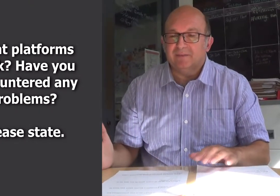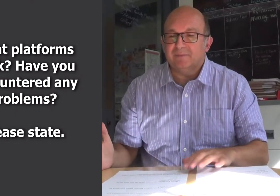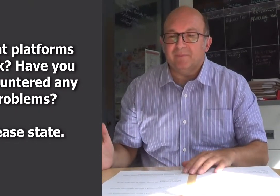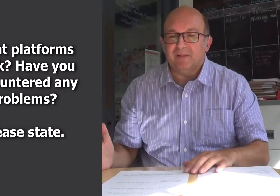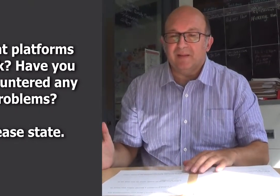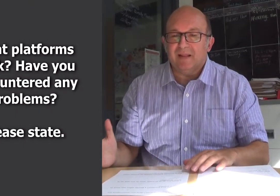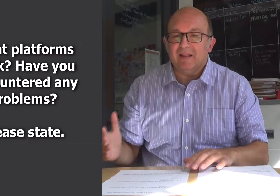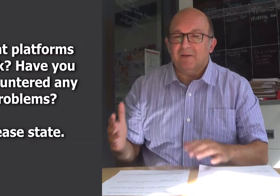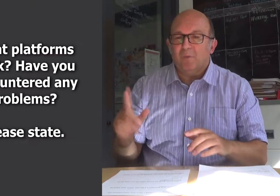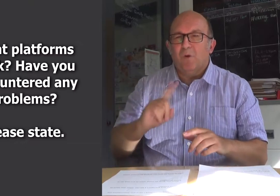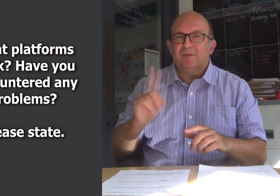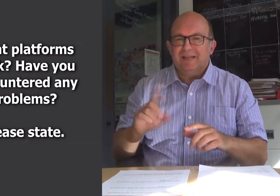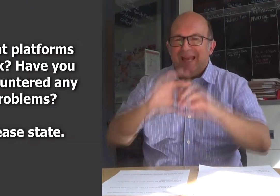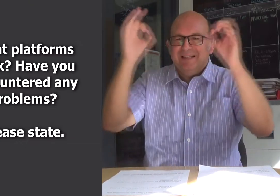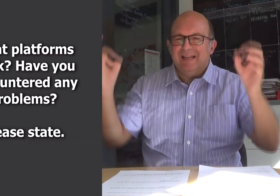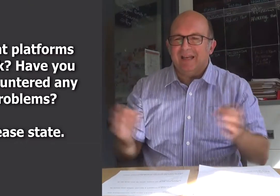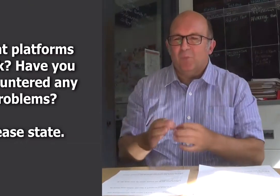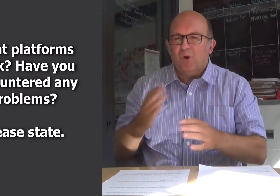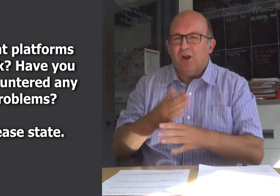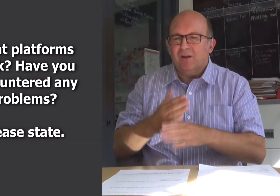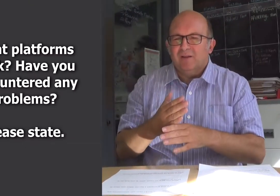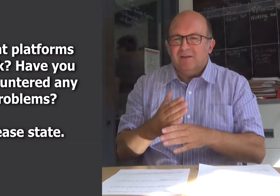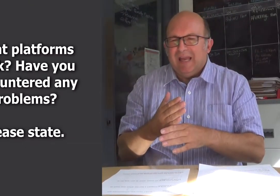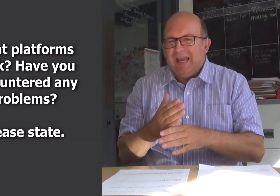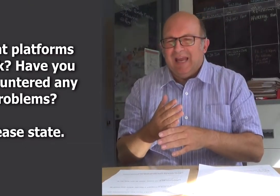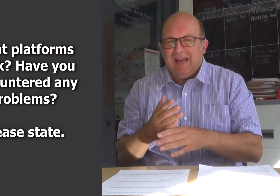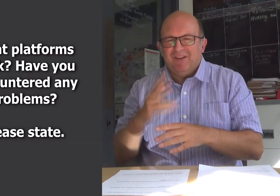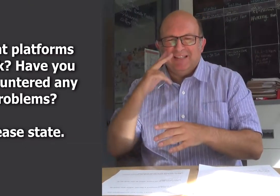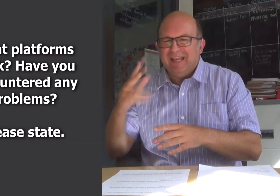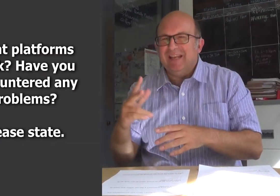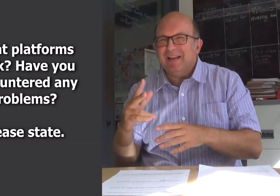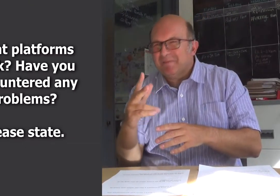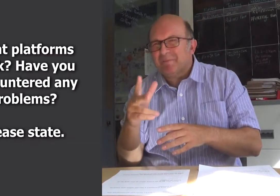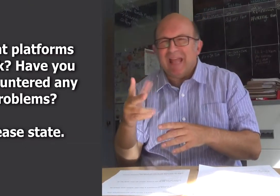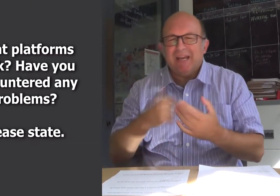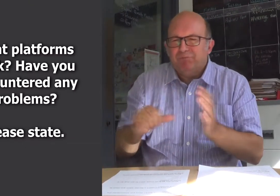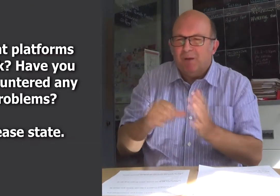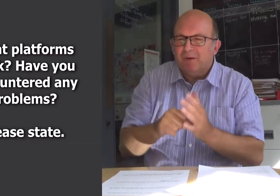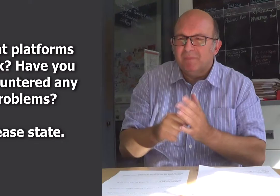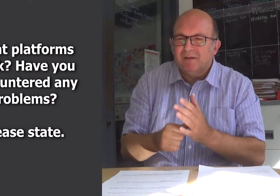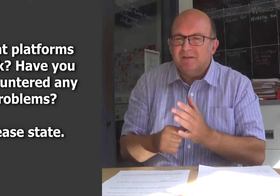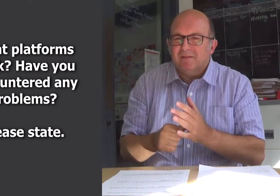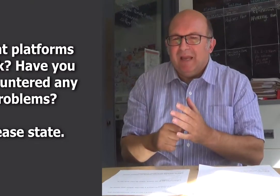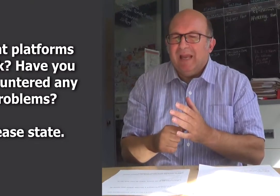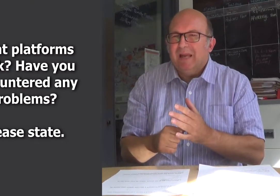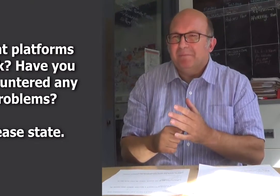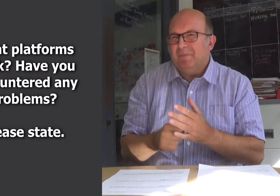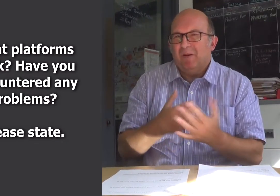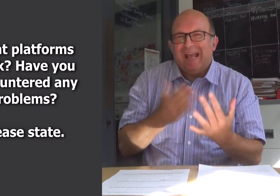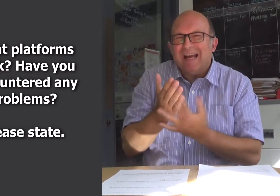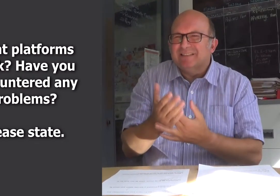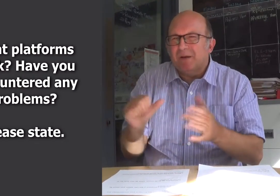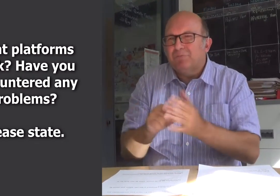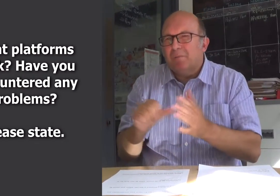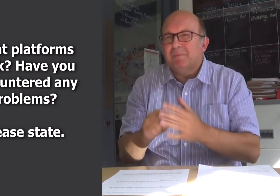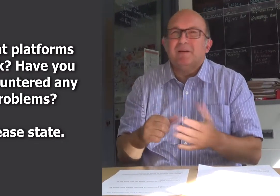And what the internet work, have you seen any problem,